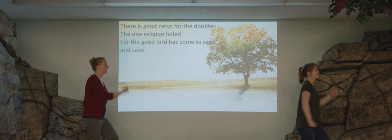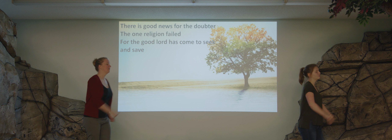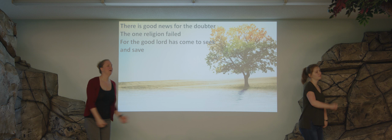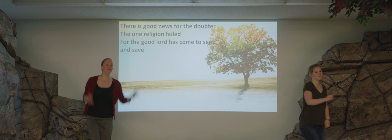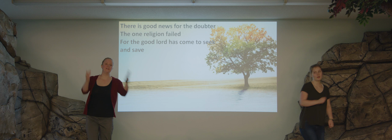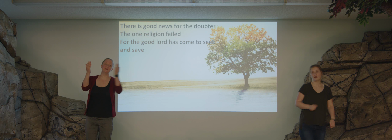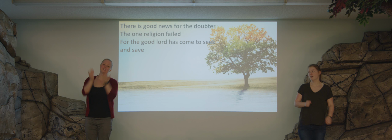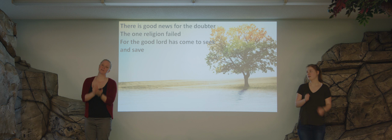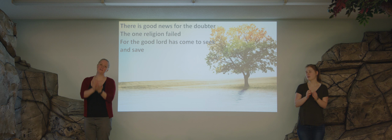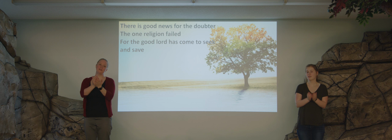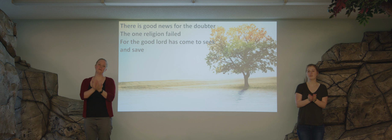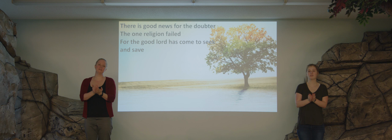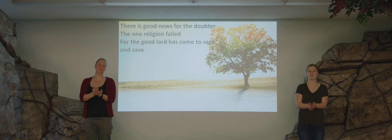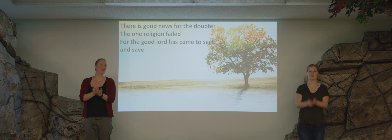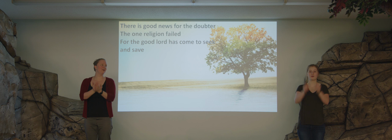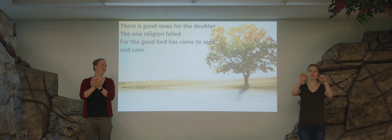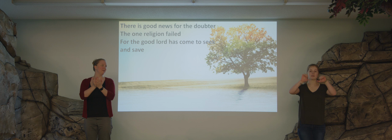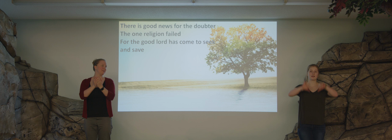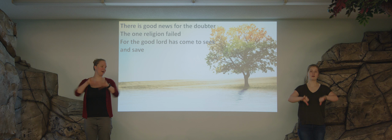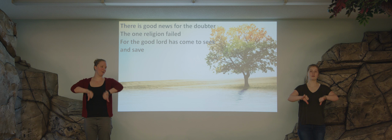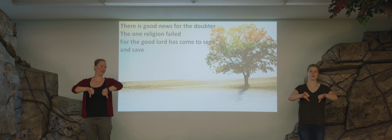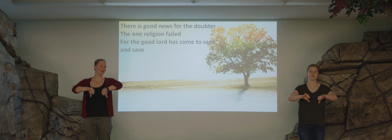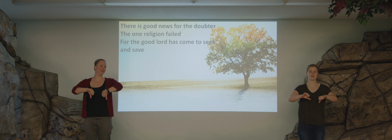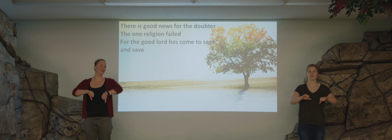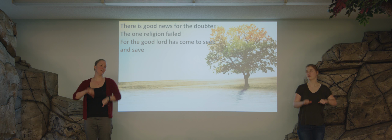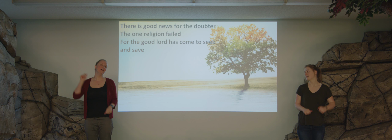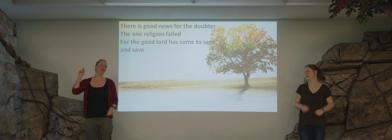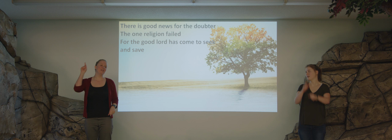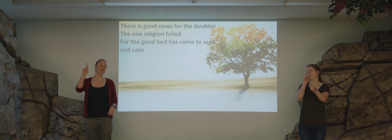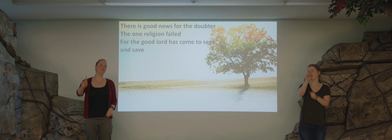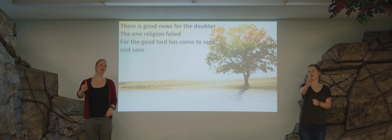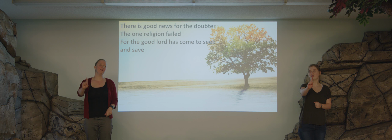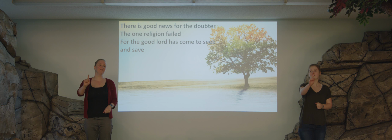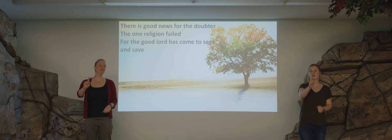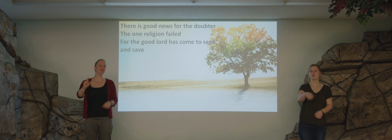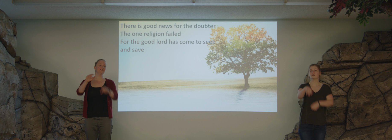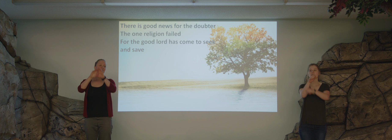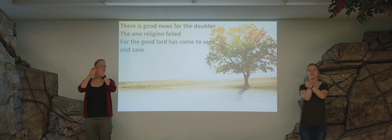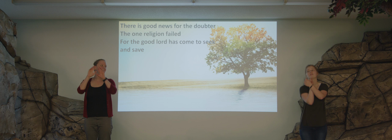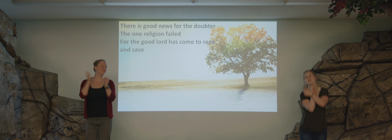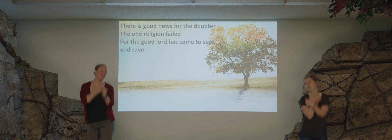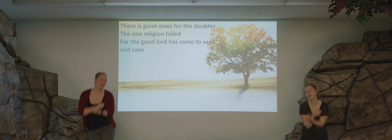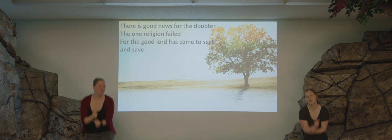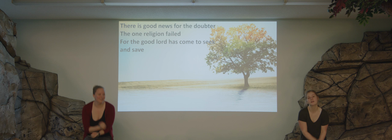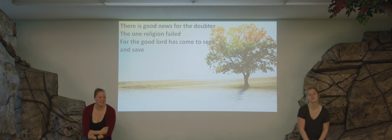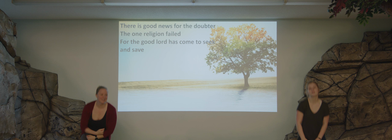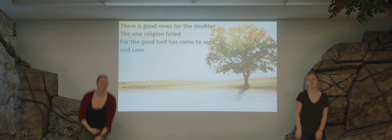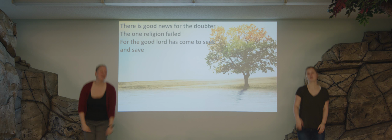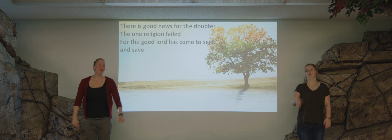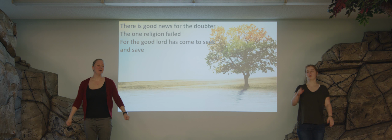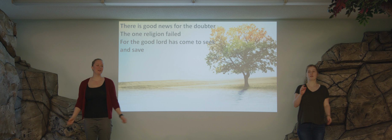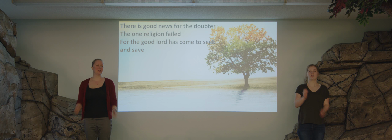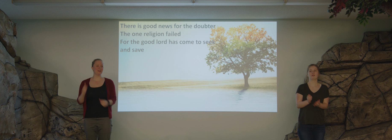There is good news for the doubter, the one religion failed, for the good